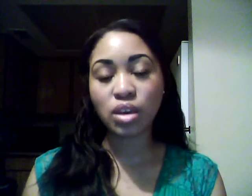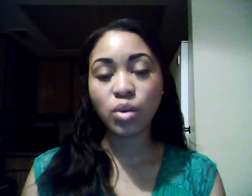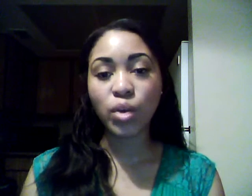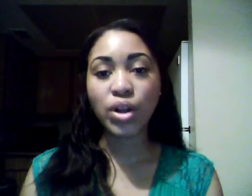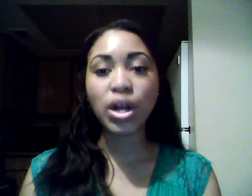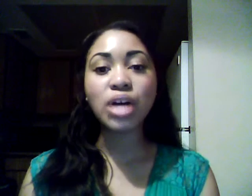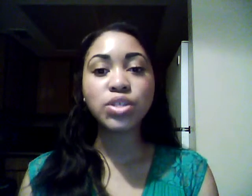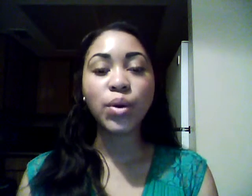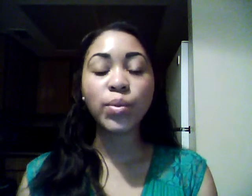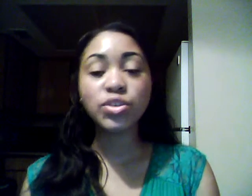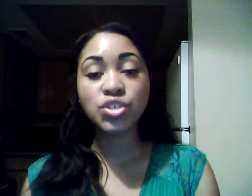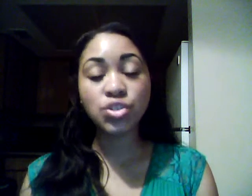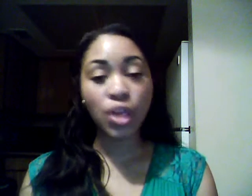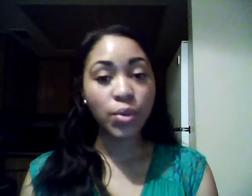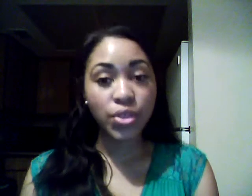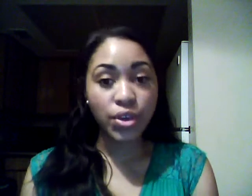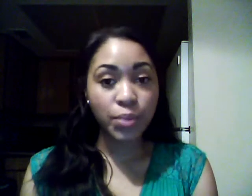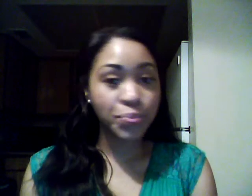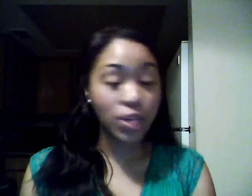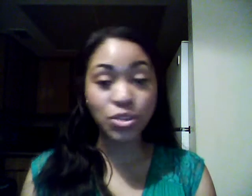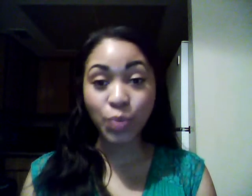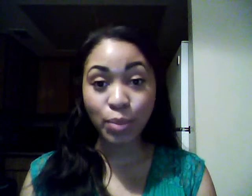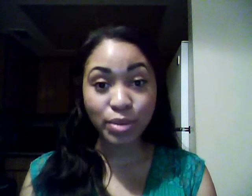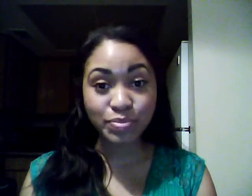be aware of. So we'll just start with the colors of the rainbow.